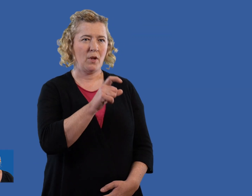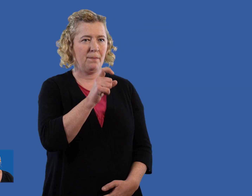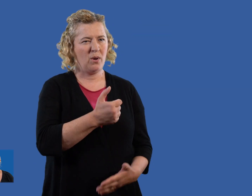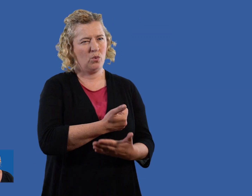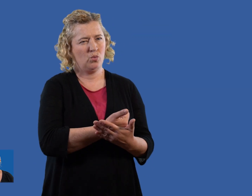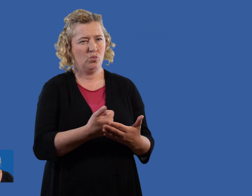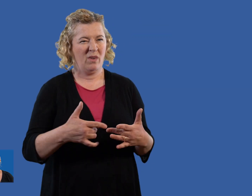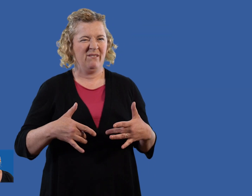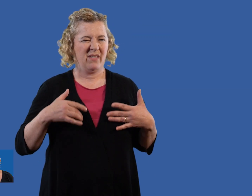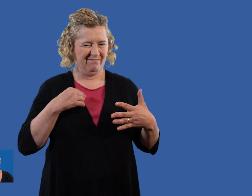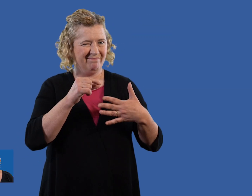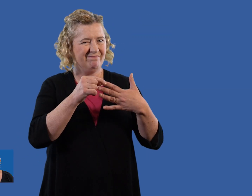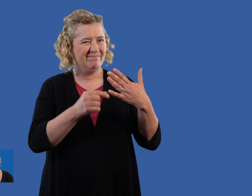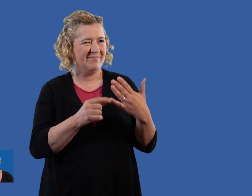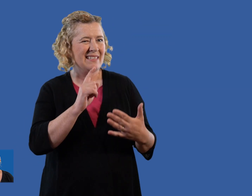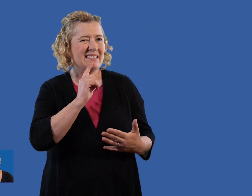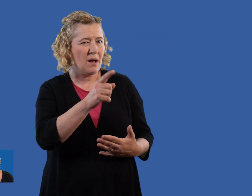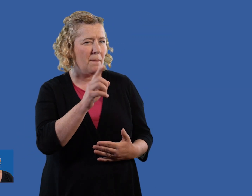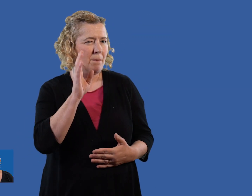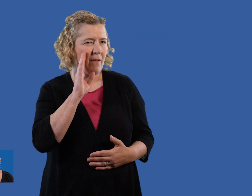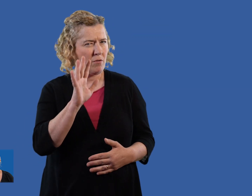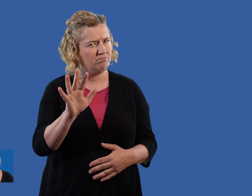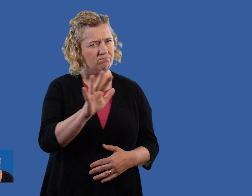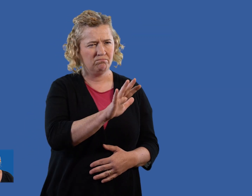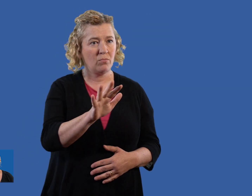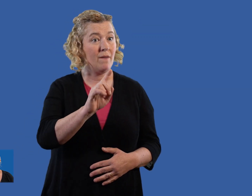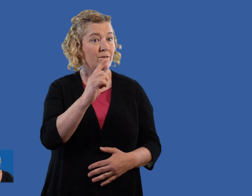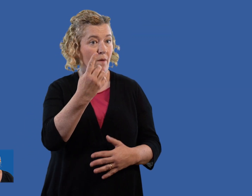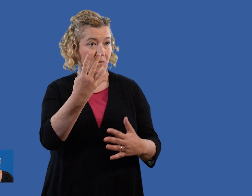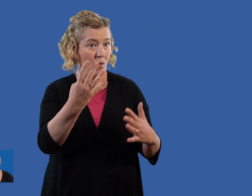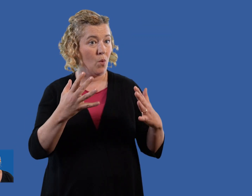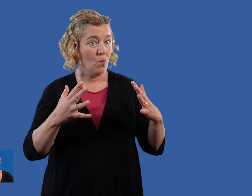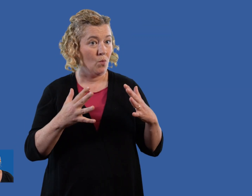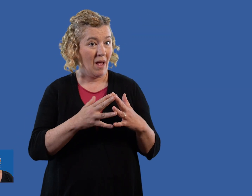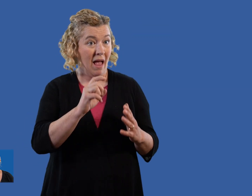Well, the person can have these symptoms during the first 4 weeks after the trauma.